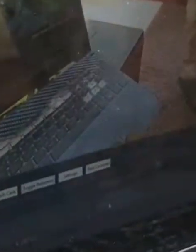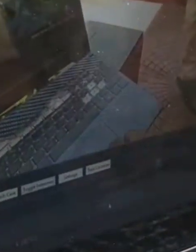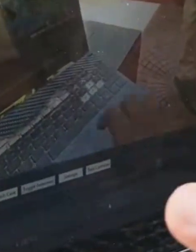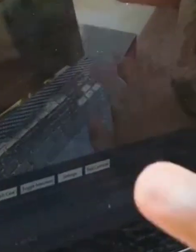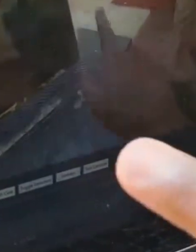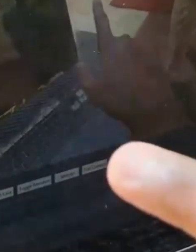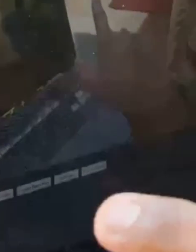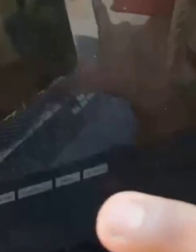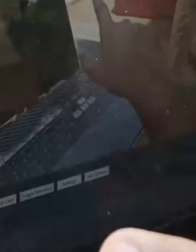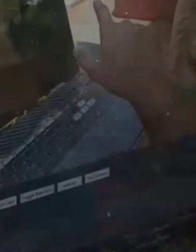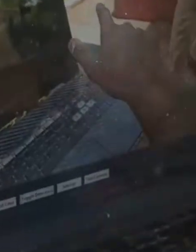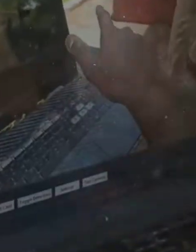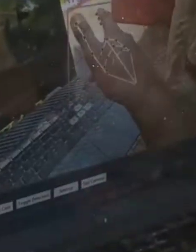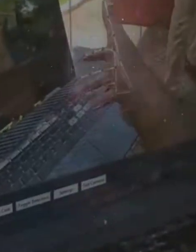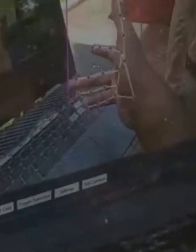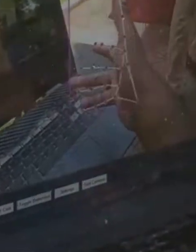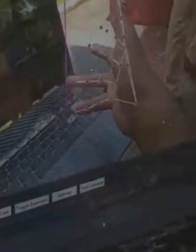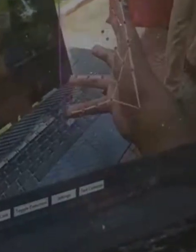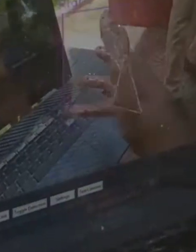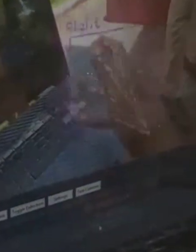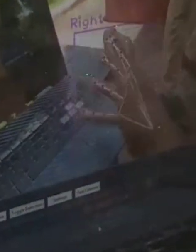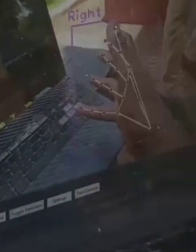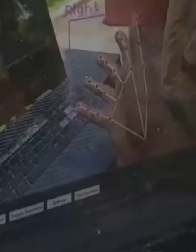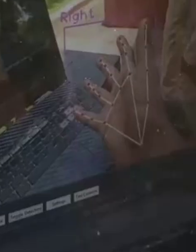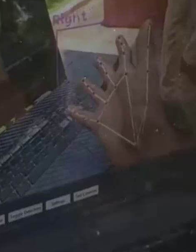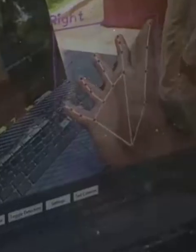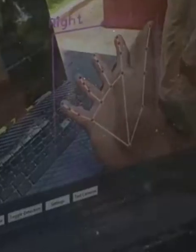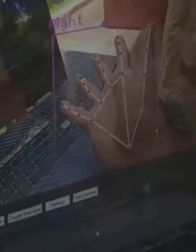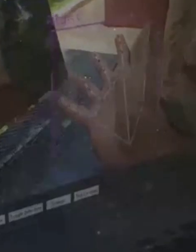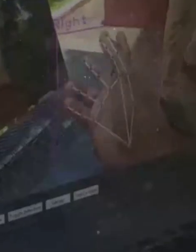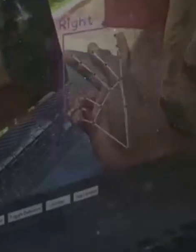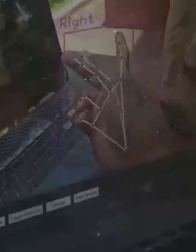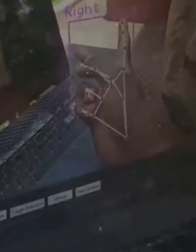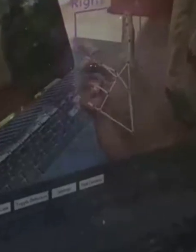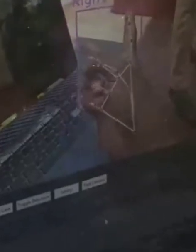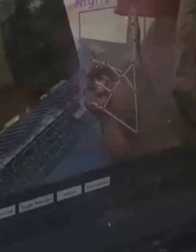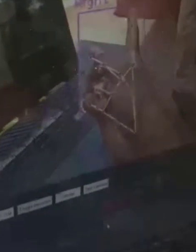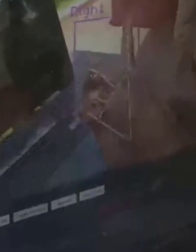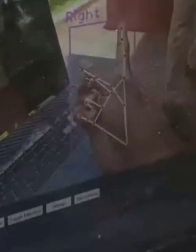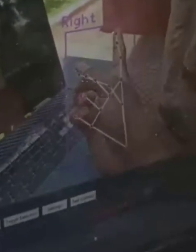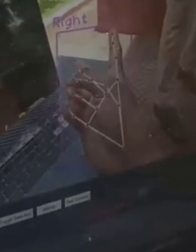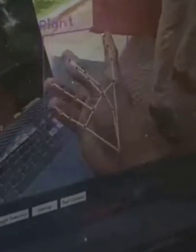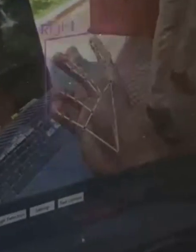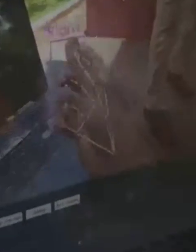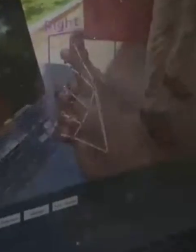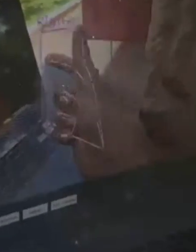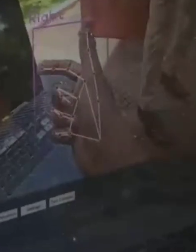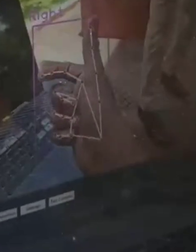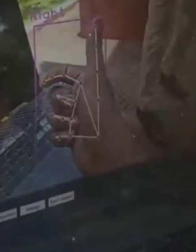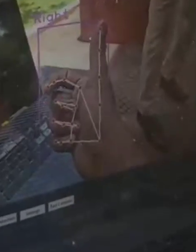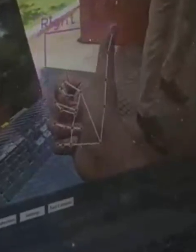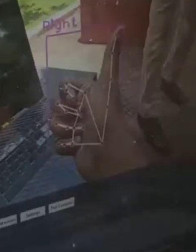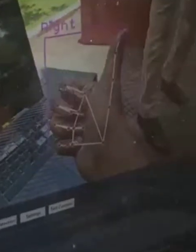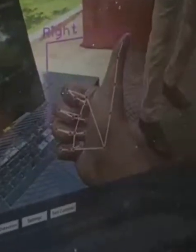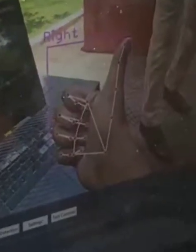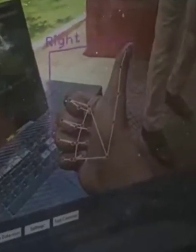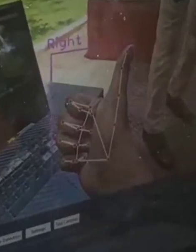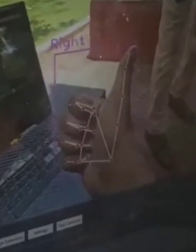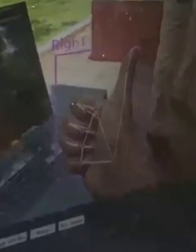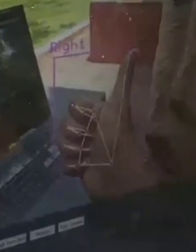some predefined messages. When I show the symbol, it will be able to respond what I am written here. And these are some other